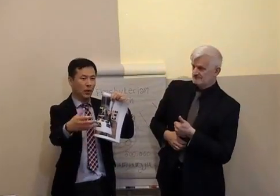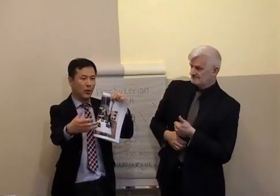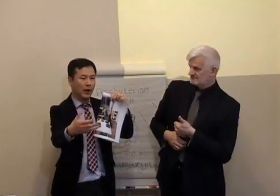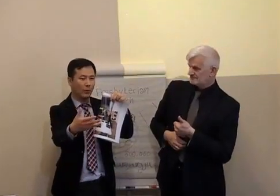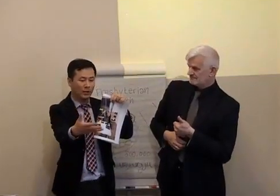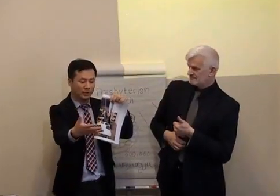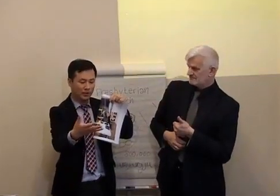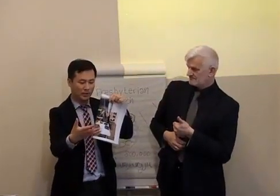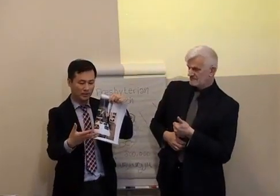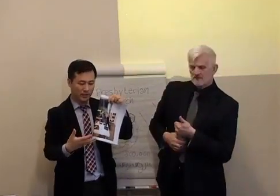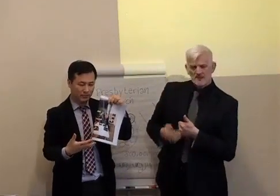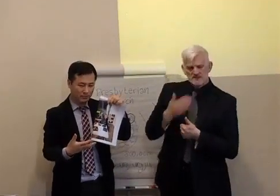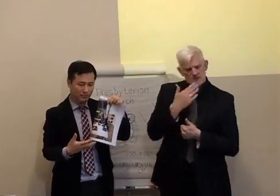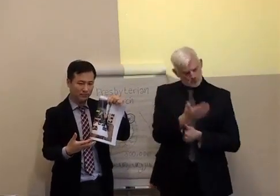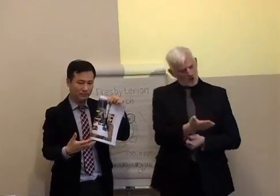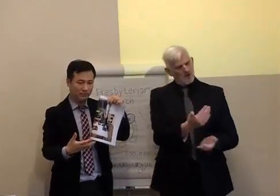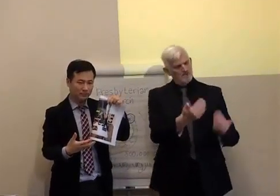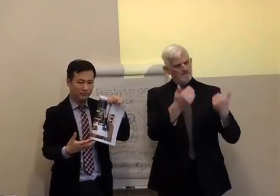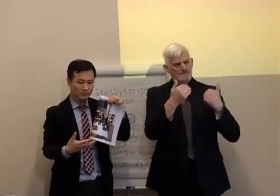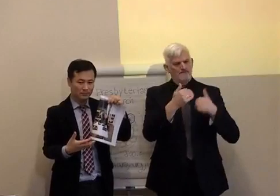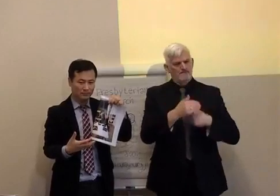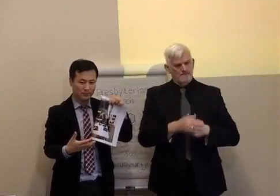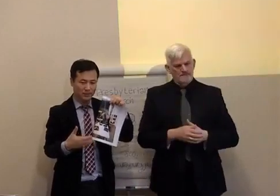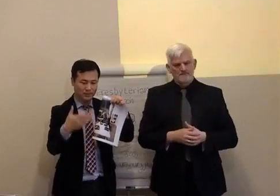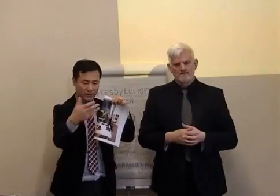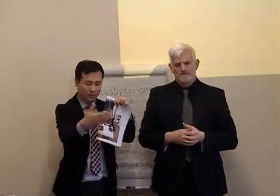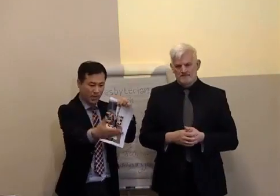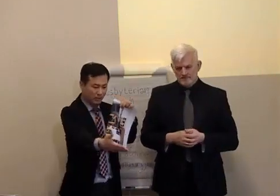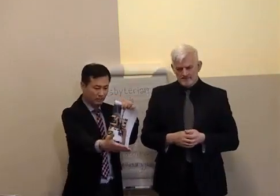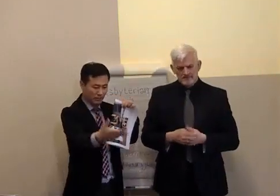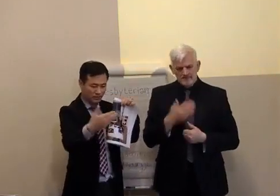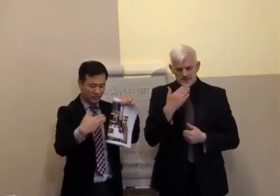So I welcomed him come in, sit down.